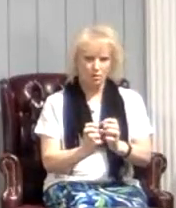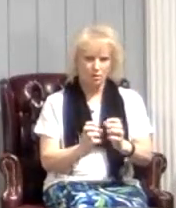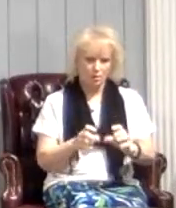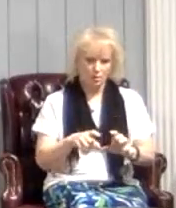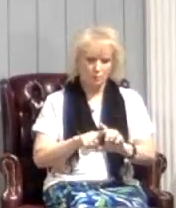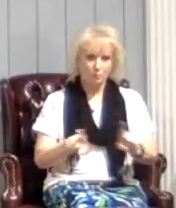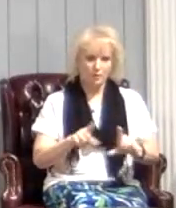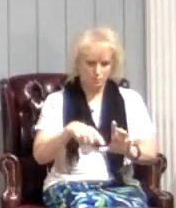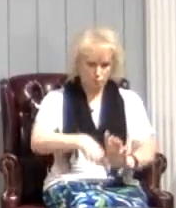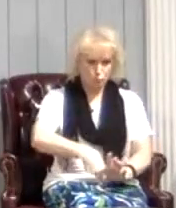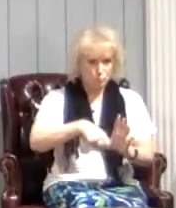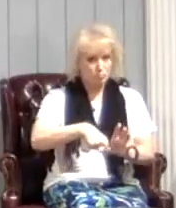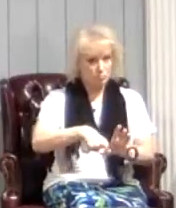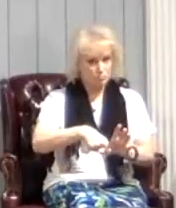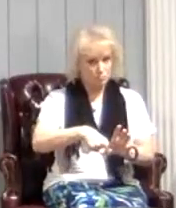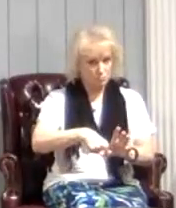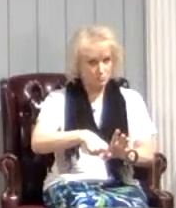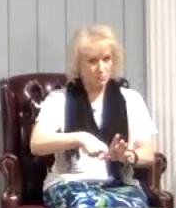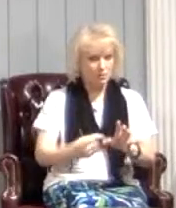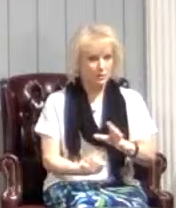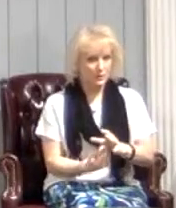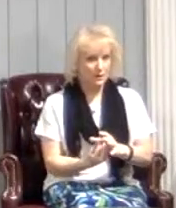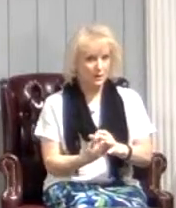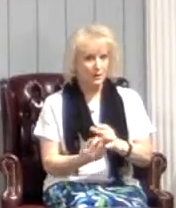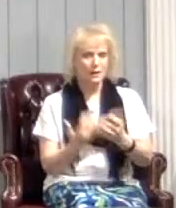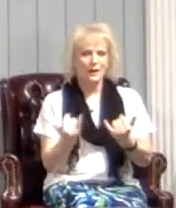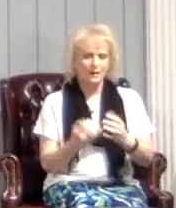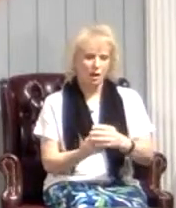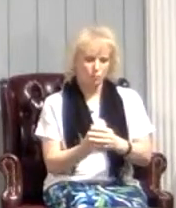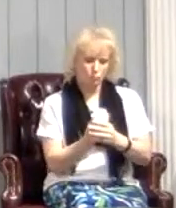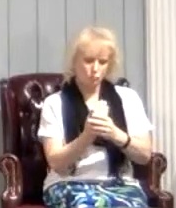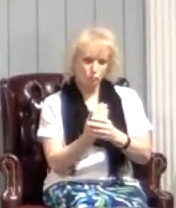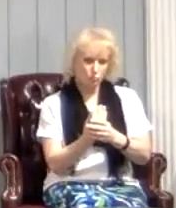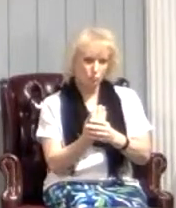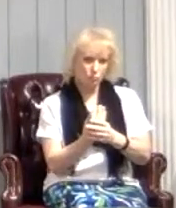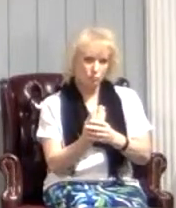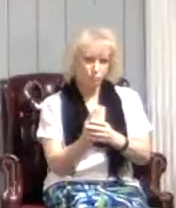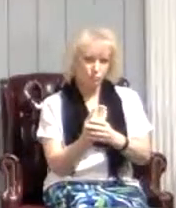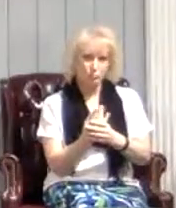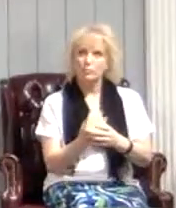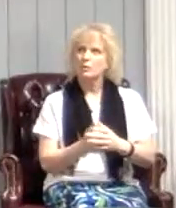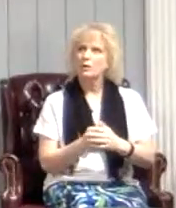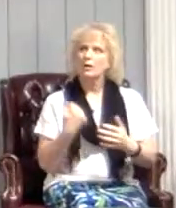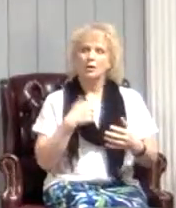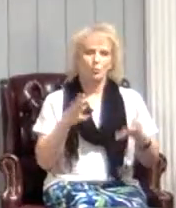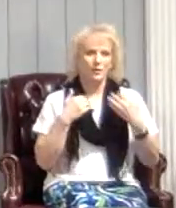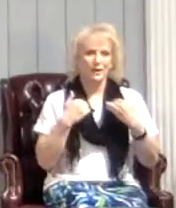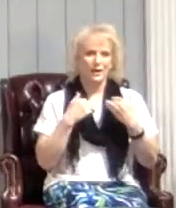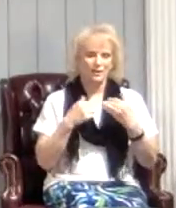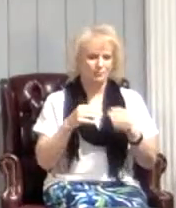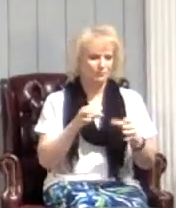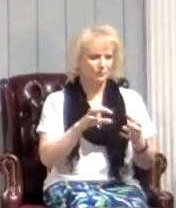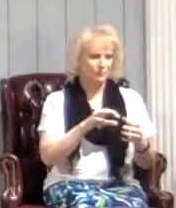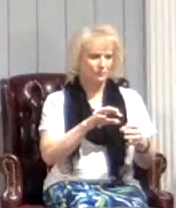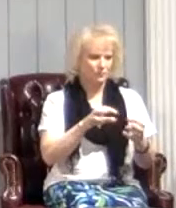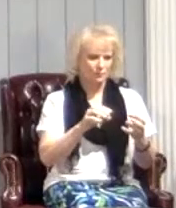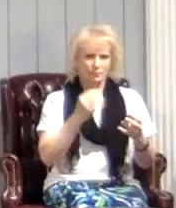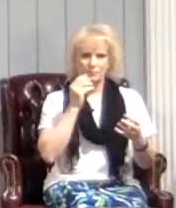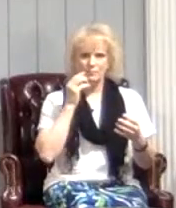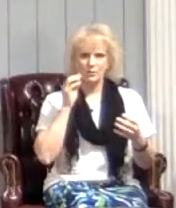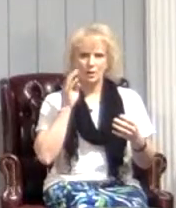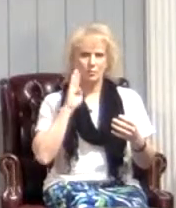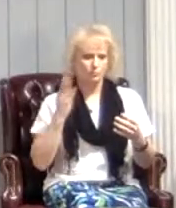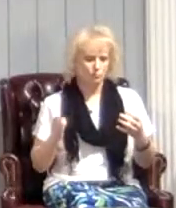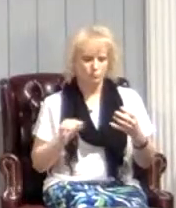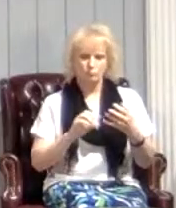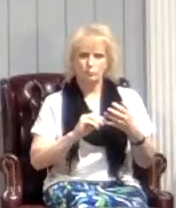up of blueberry plants and things like that. But we had some blueberries, and Anita's been out there picking blueberries. And one day